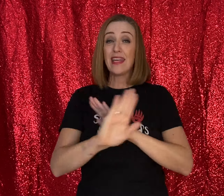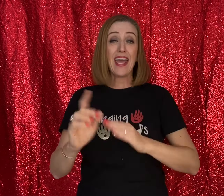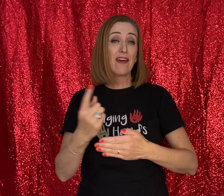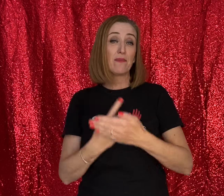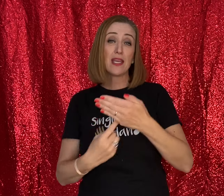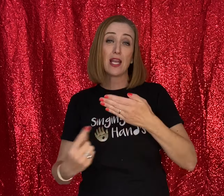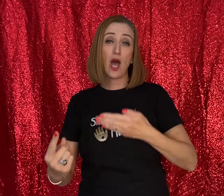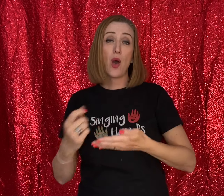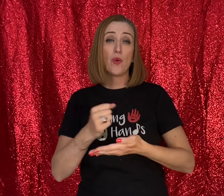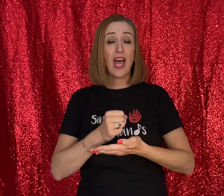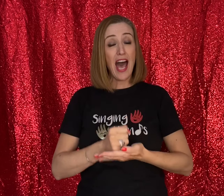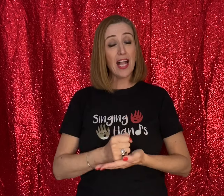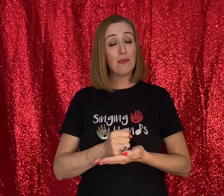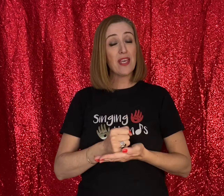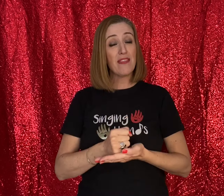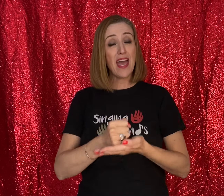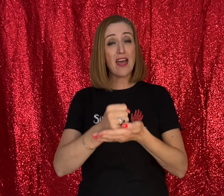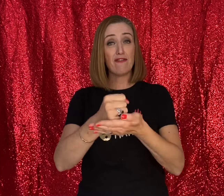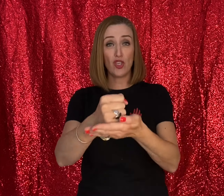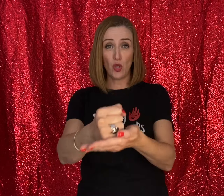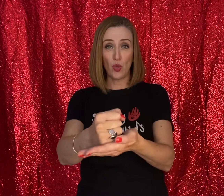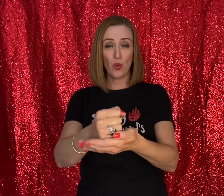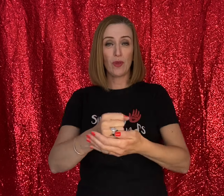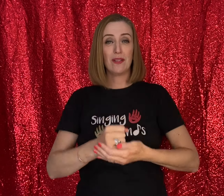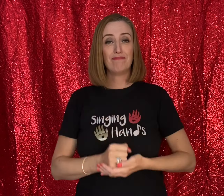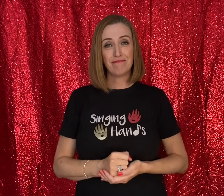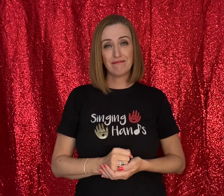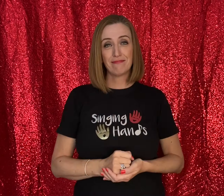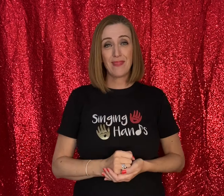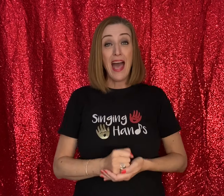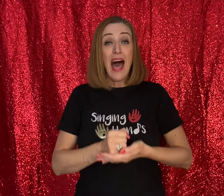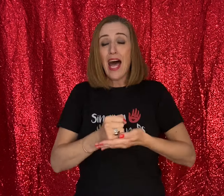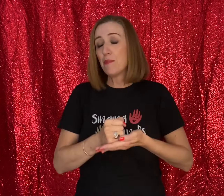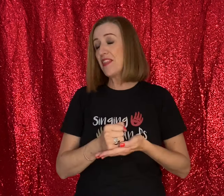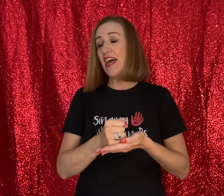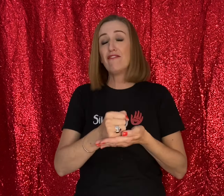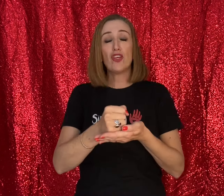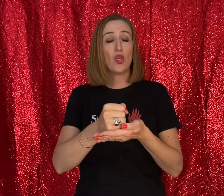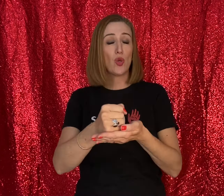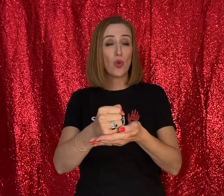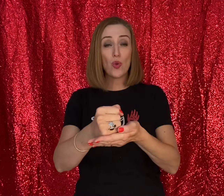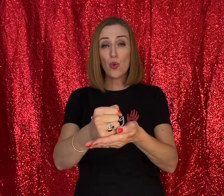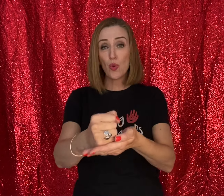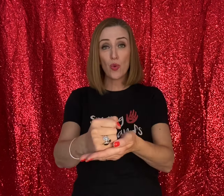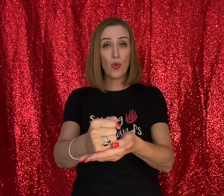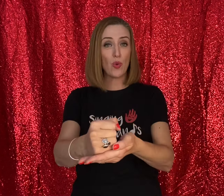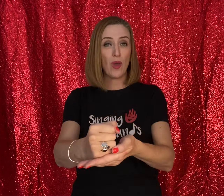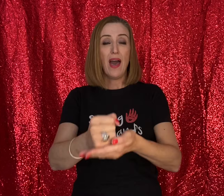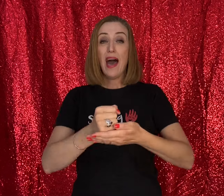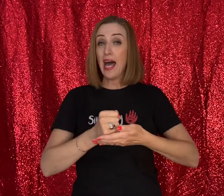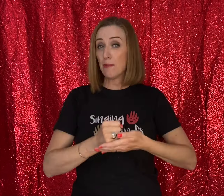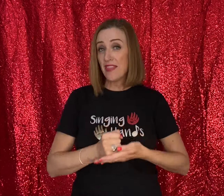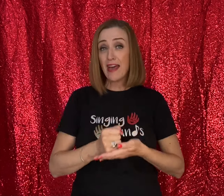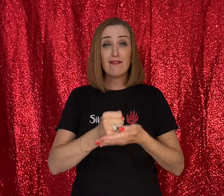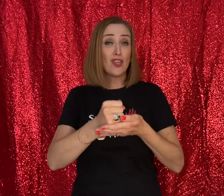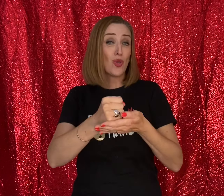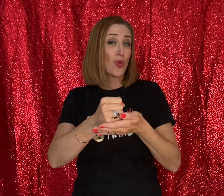Never be alone. I'll be there for you. I'll be there for you. I'll be there for you.